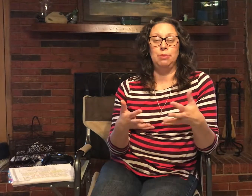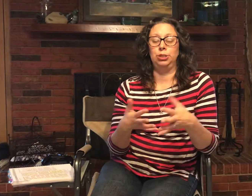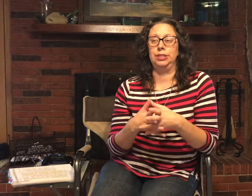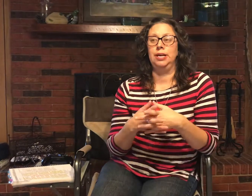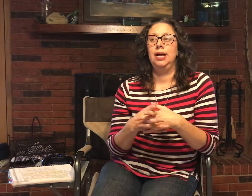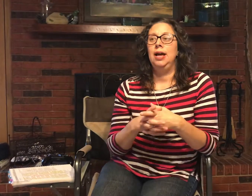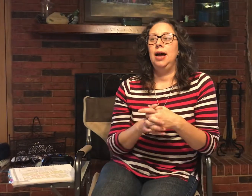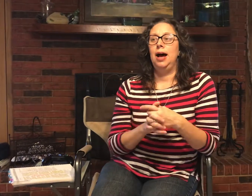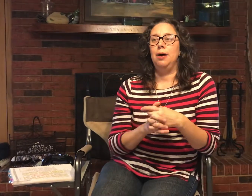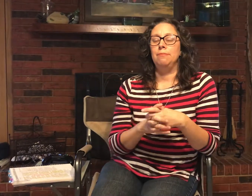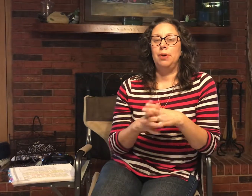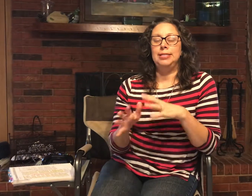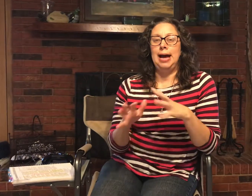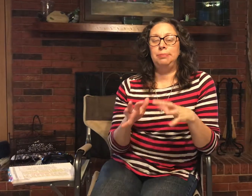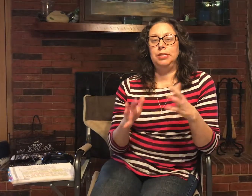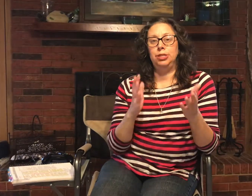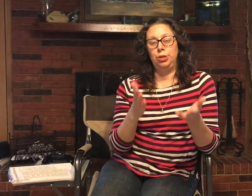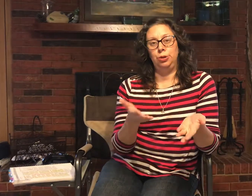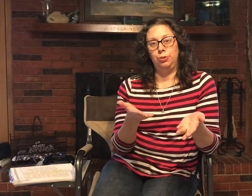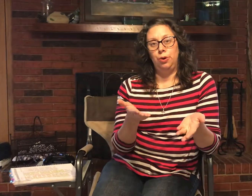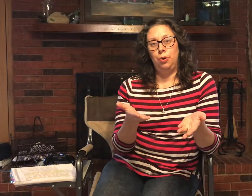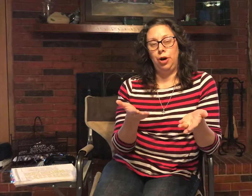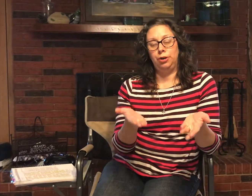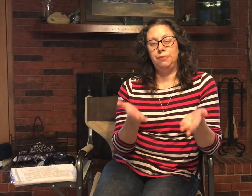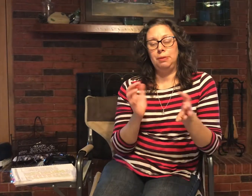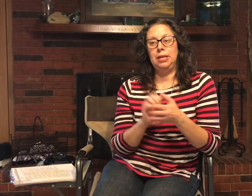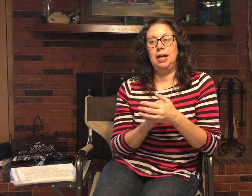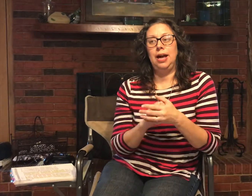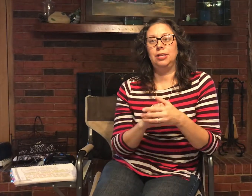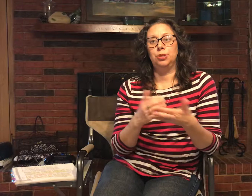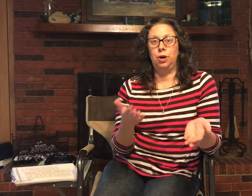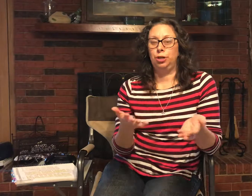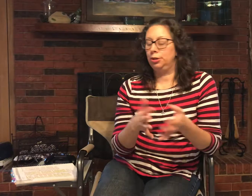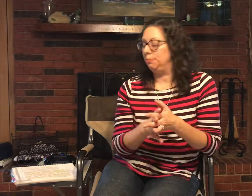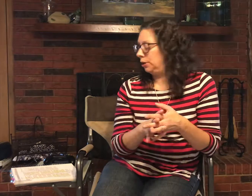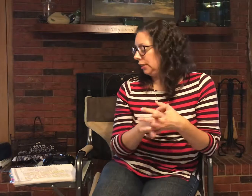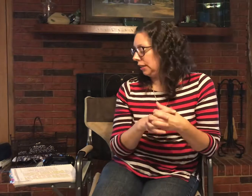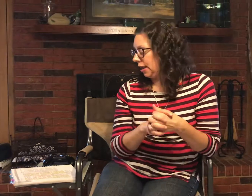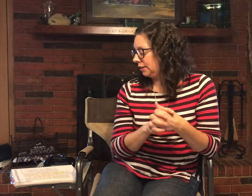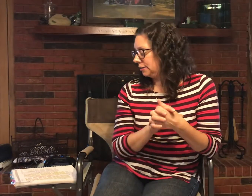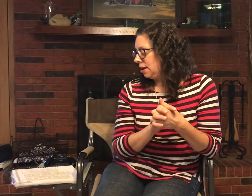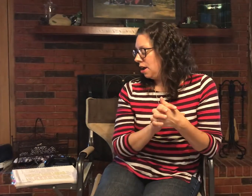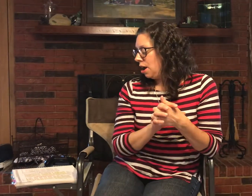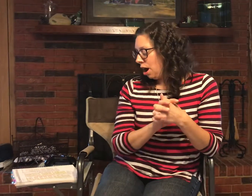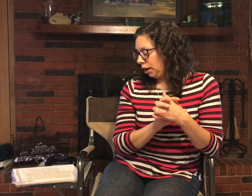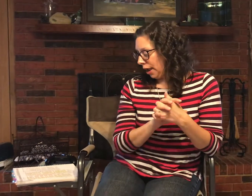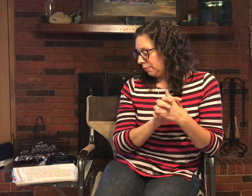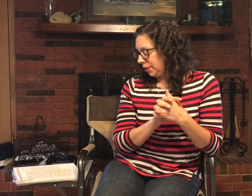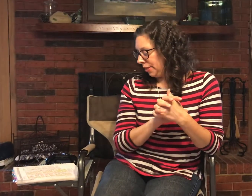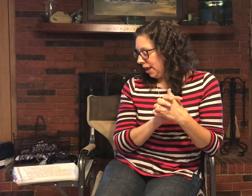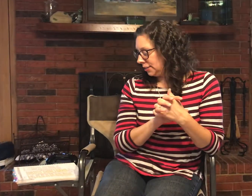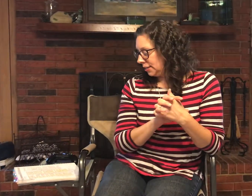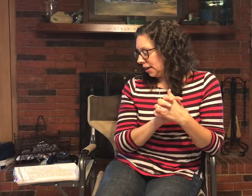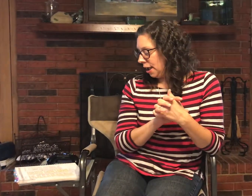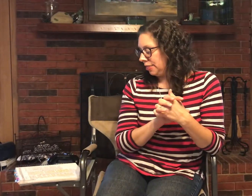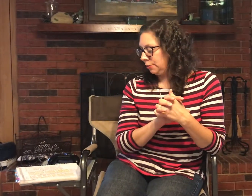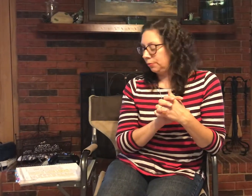motion. Adapt it to what your family likes or what your community likes. All right, with that, I think we're ready